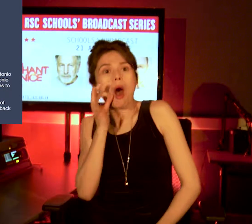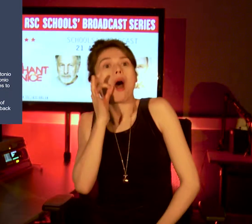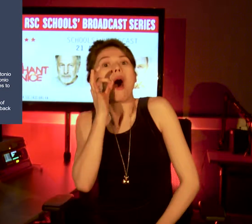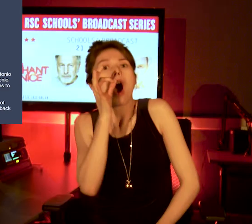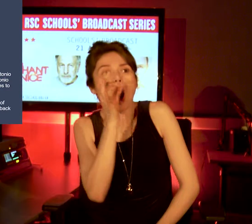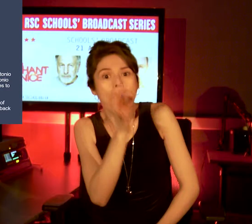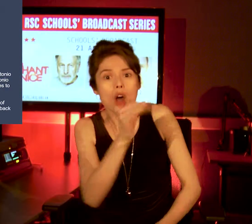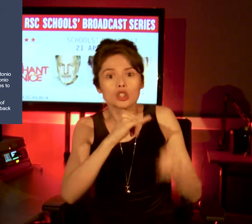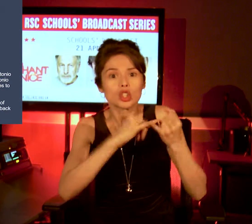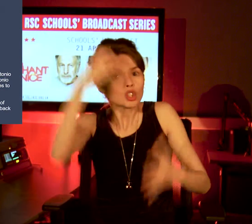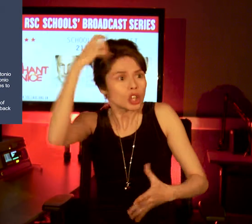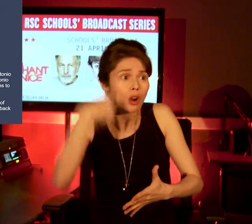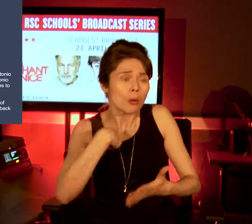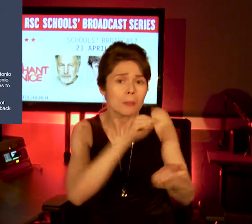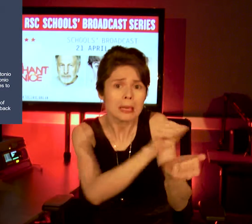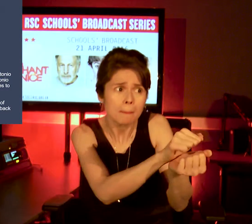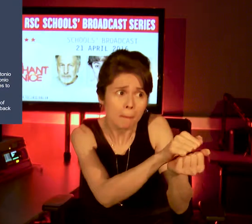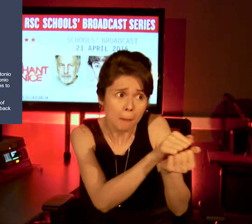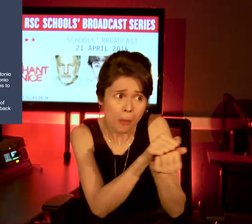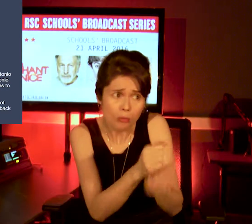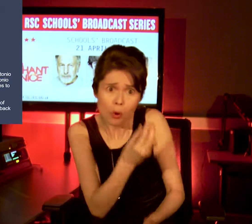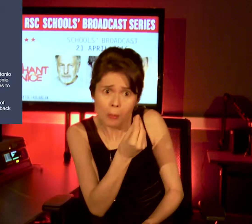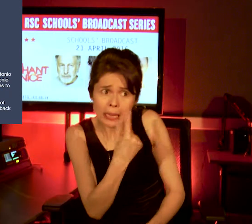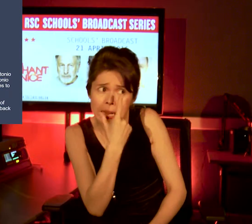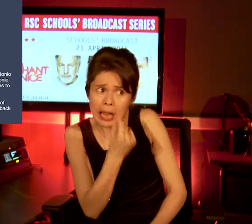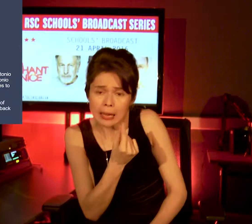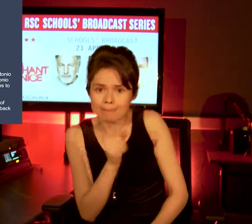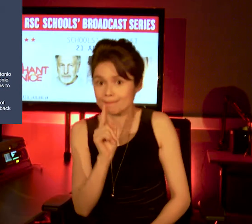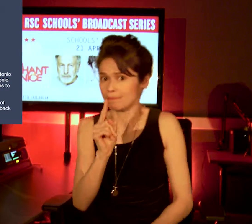Antonio has to go to Shylock to ask for a loan.